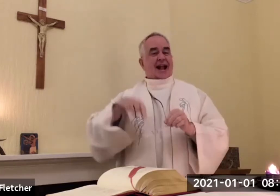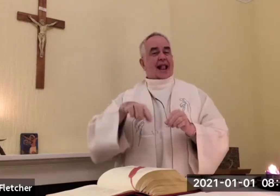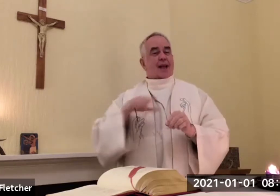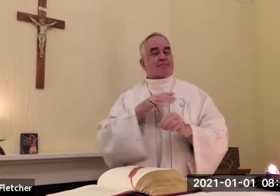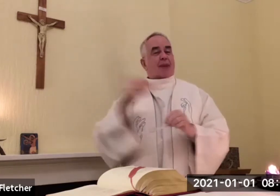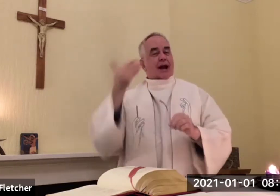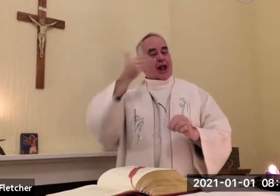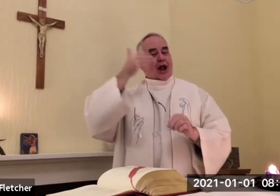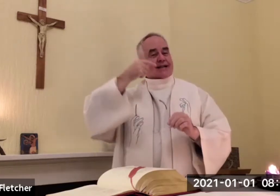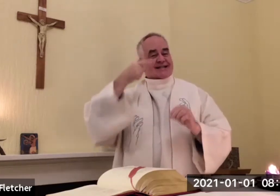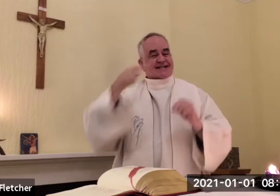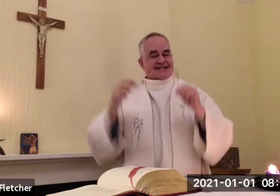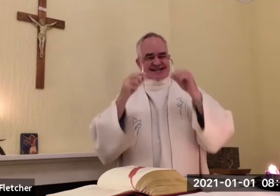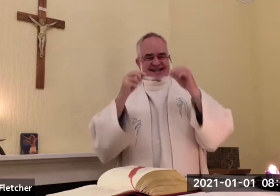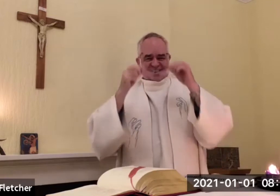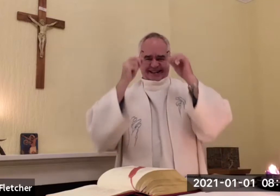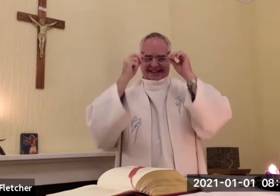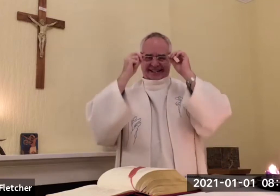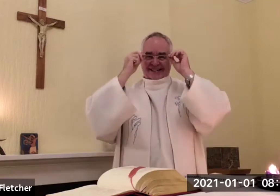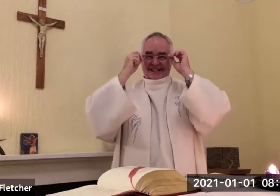Clean my glasses